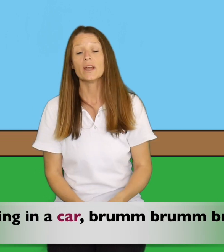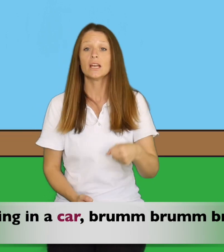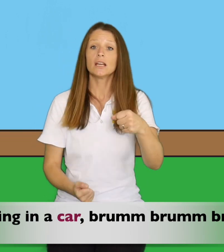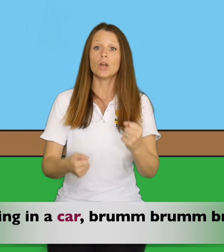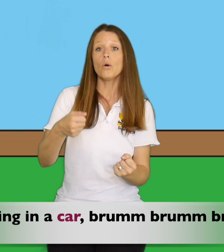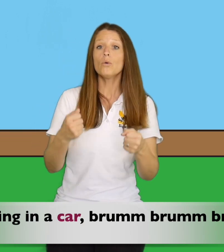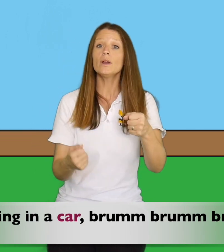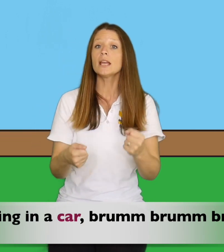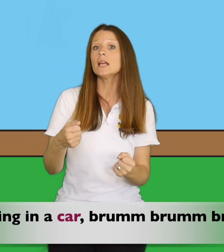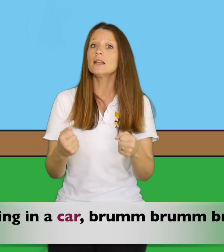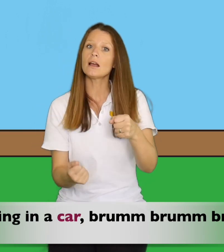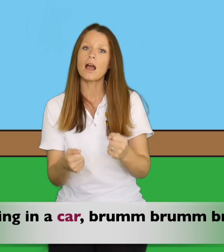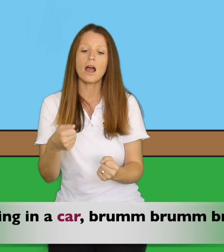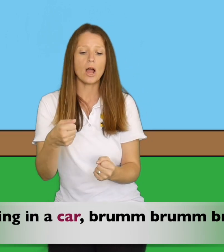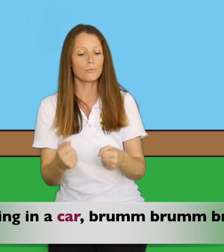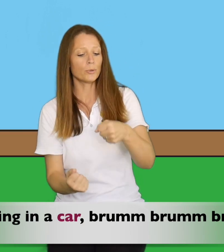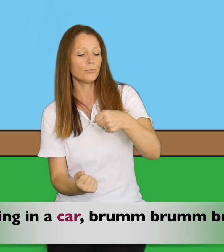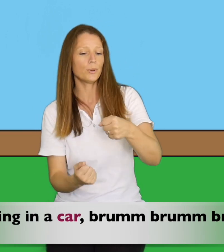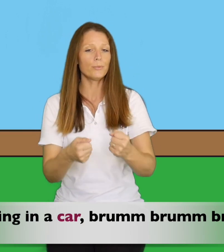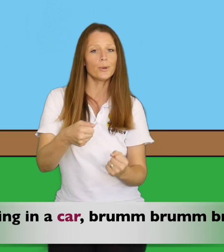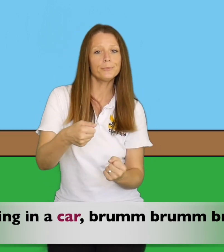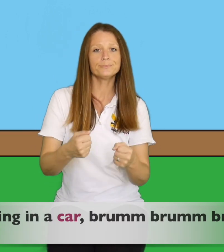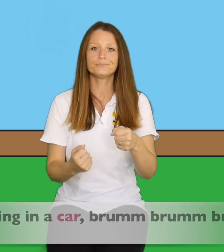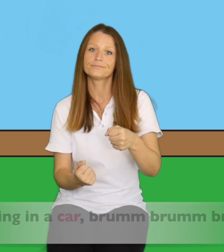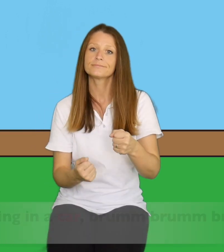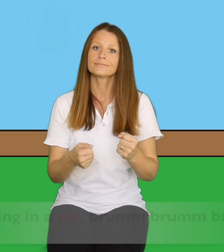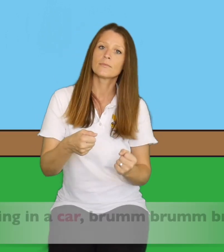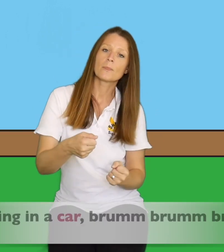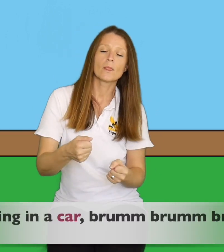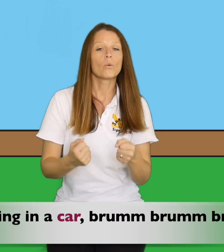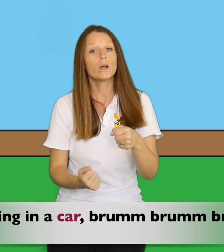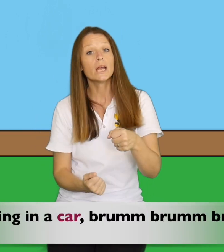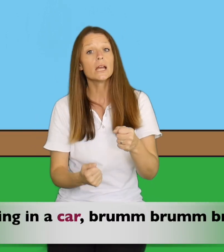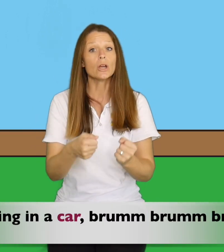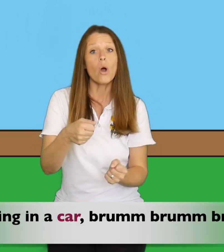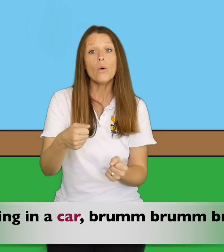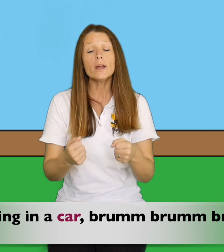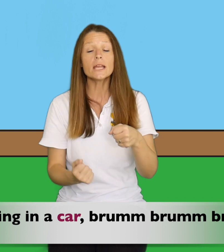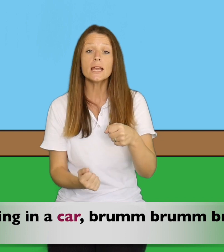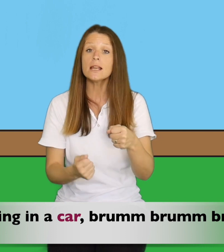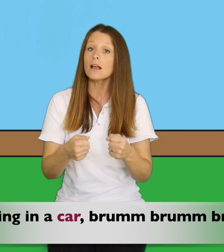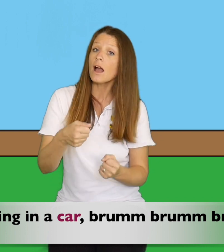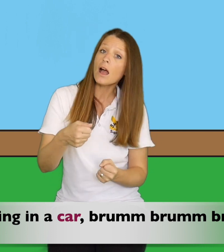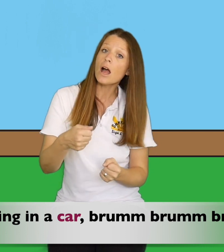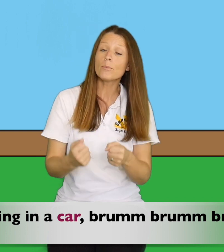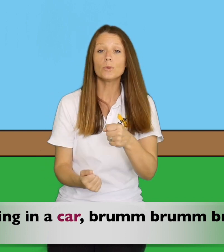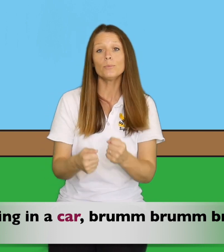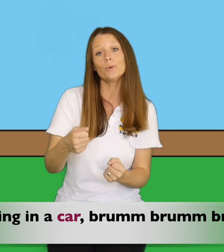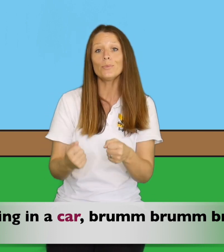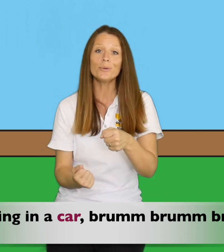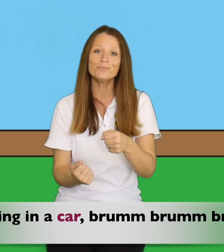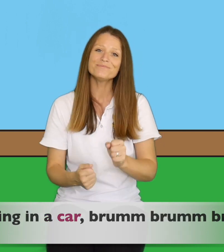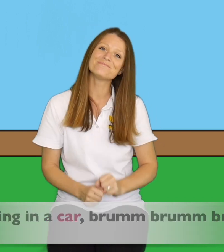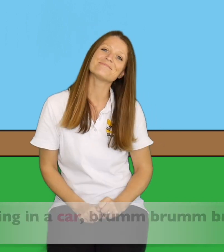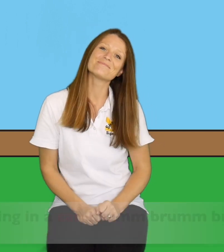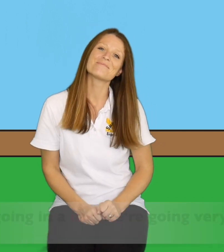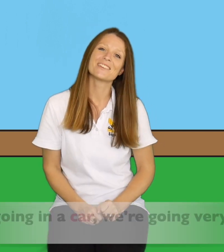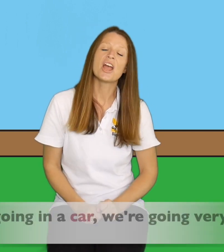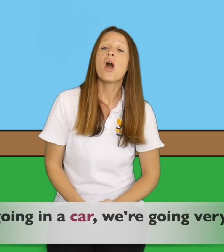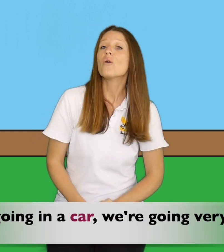We're going in a car, brum, brum, brum, brum, brum, brum. We're going in a car, brum, brum, brum, brum, brum, brum.